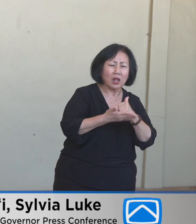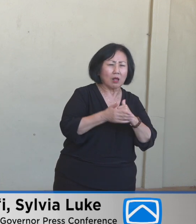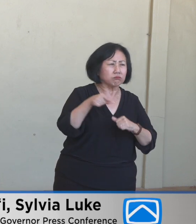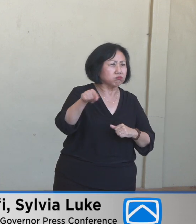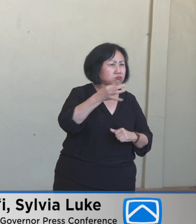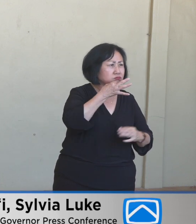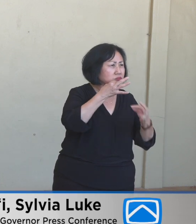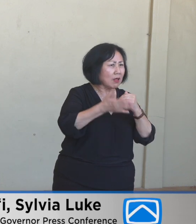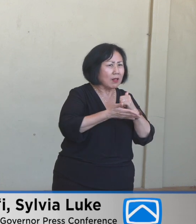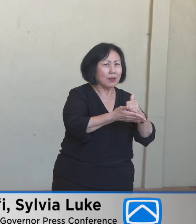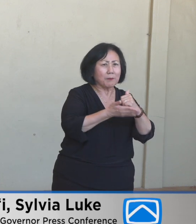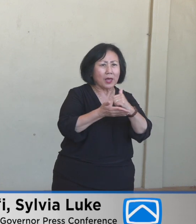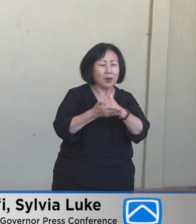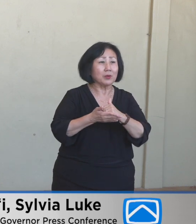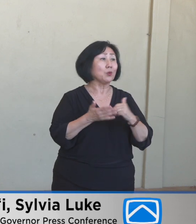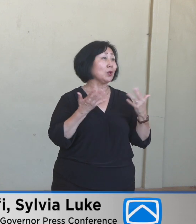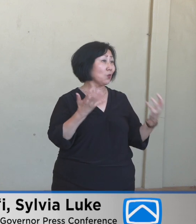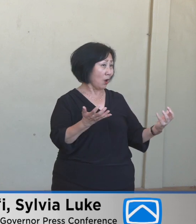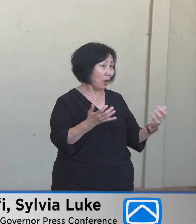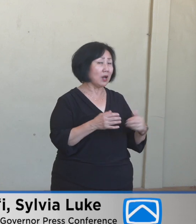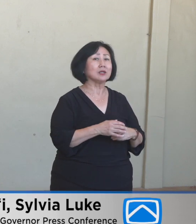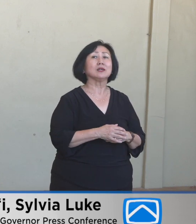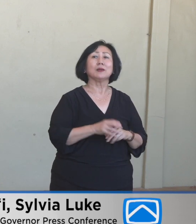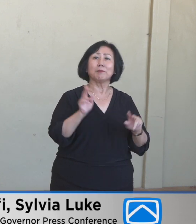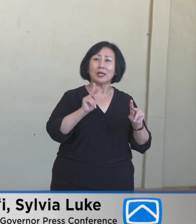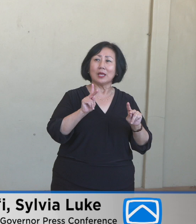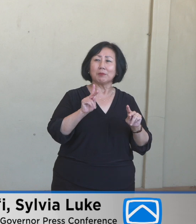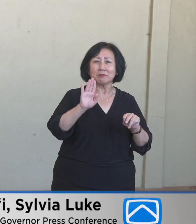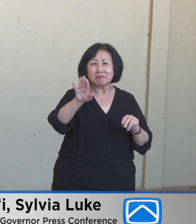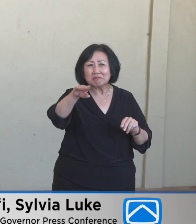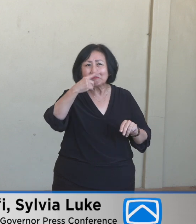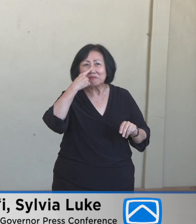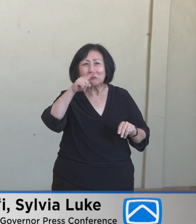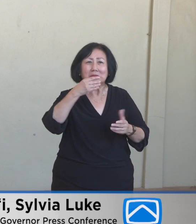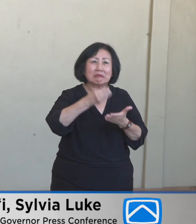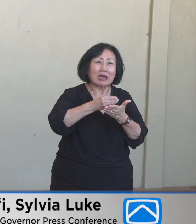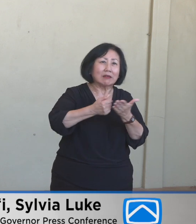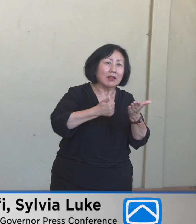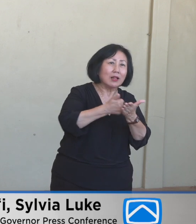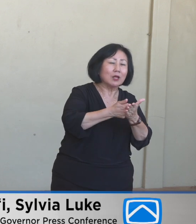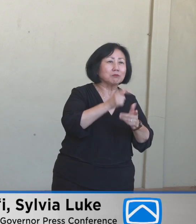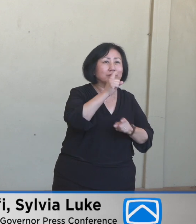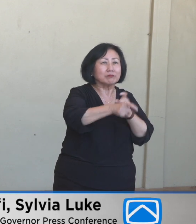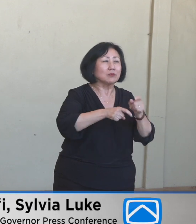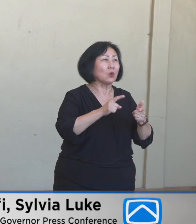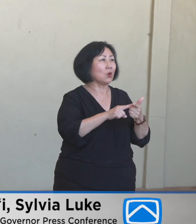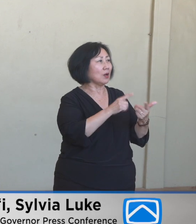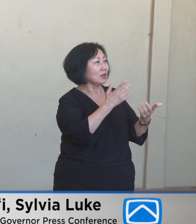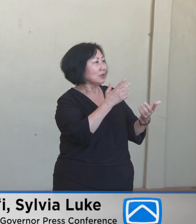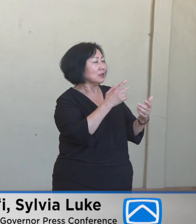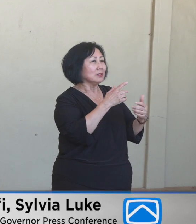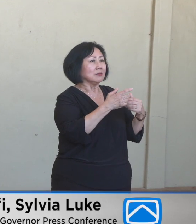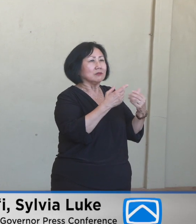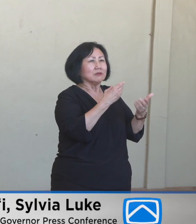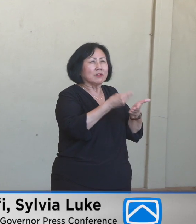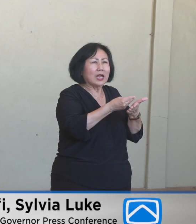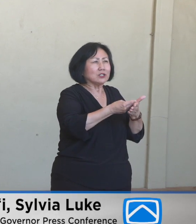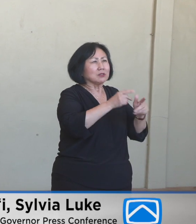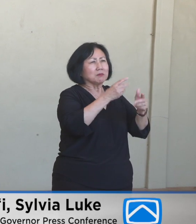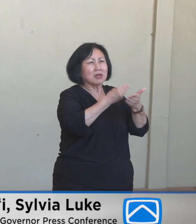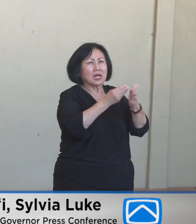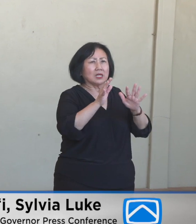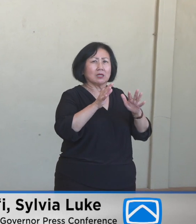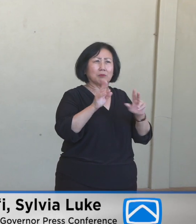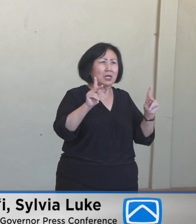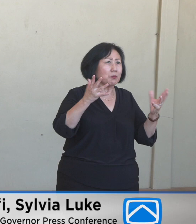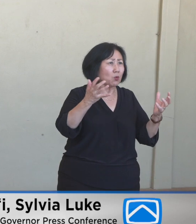much as we want to continue to ask people for financial assistance or monetary assistance, people